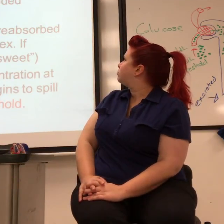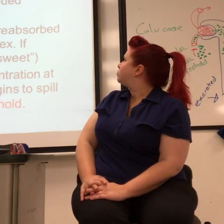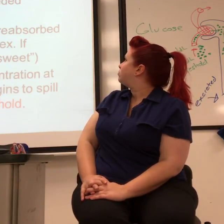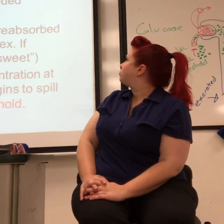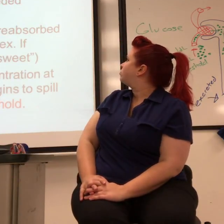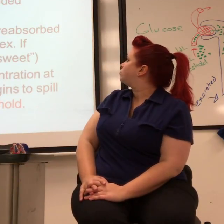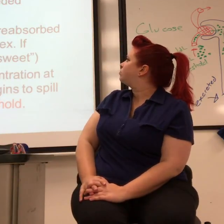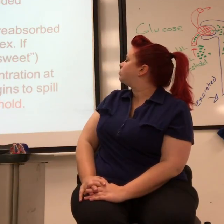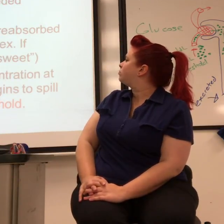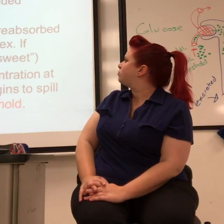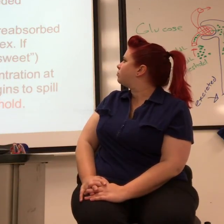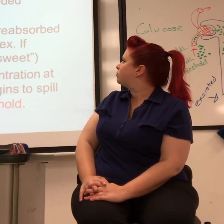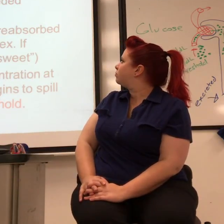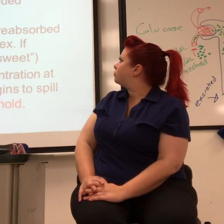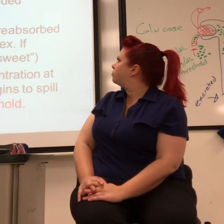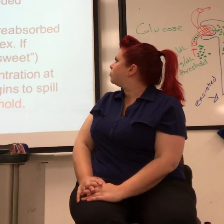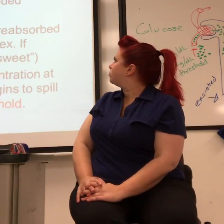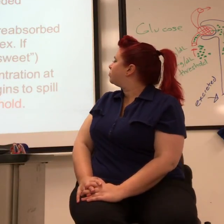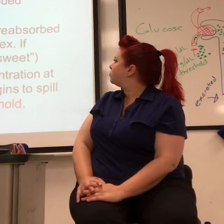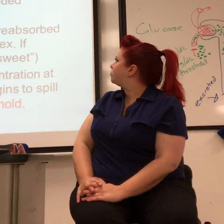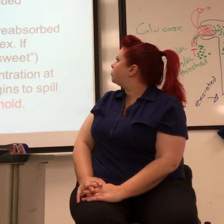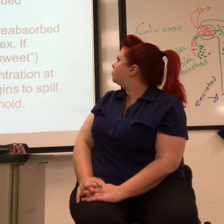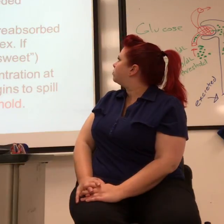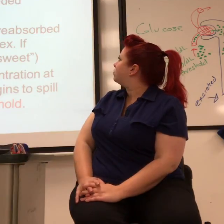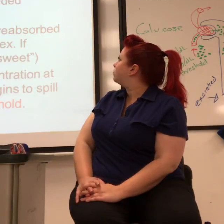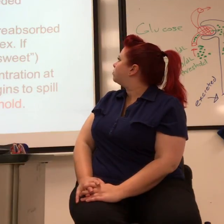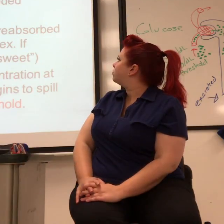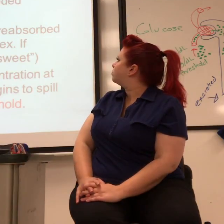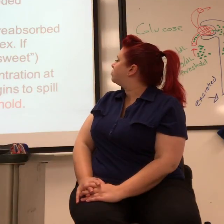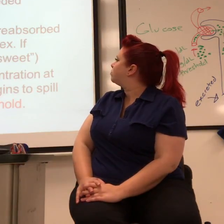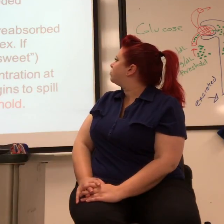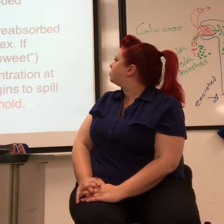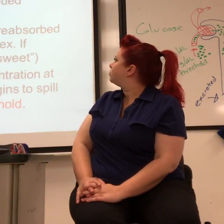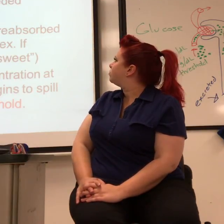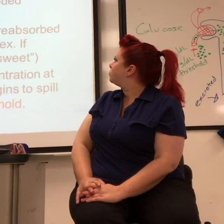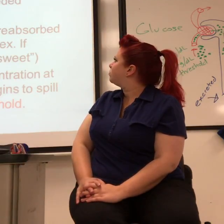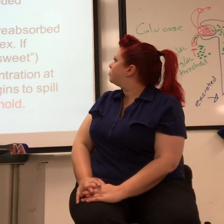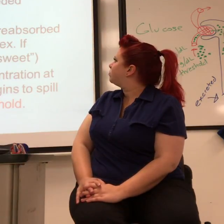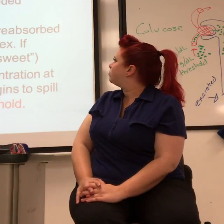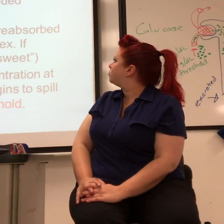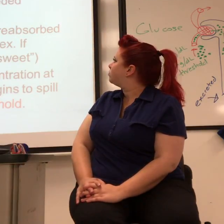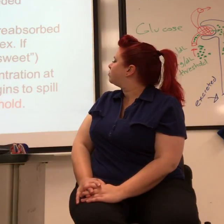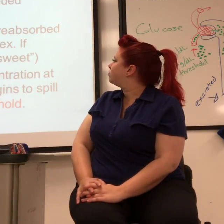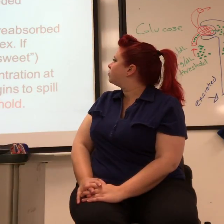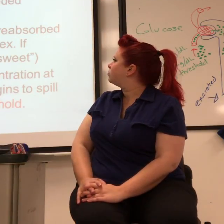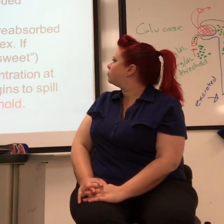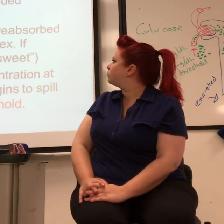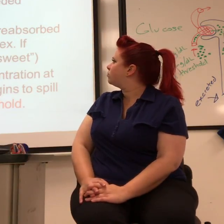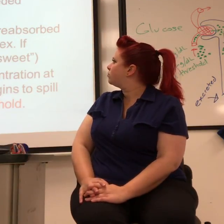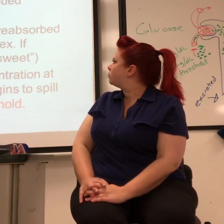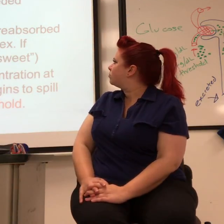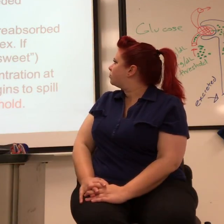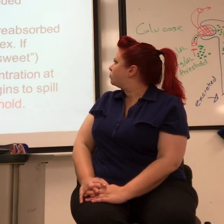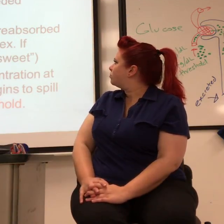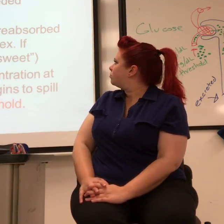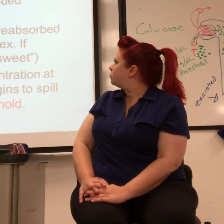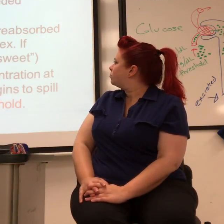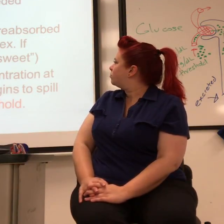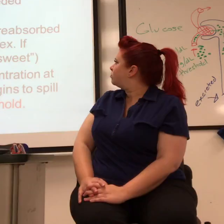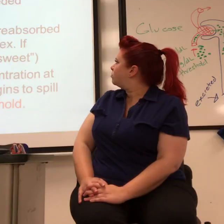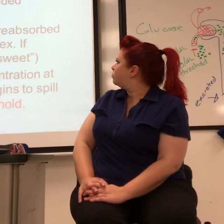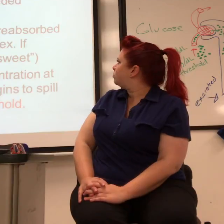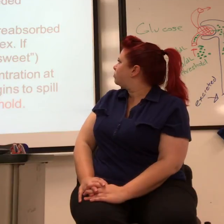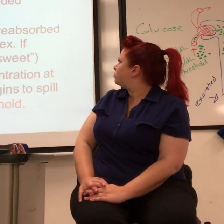high, when it is filtered by the glomerulus, all of it cannot be reabsorbed because you've exceeded saturation. The amount, quote unquote,